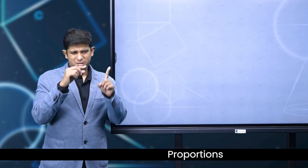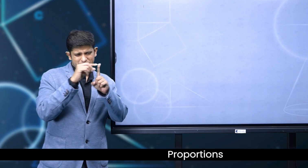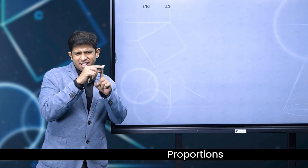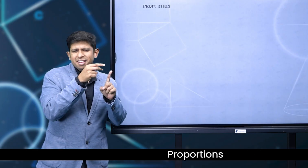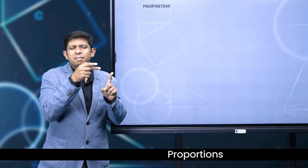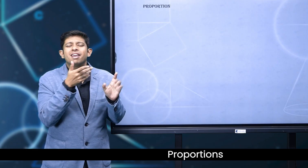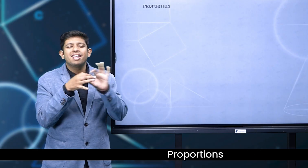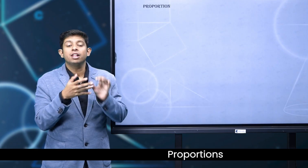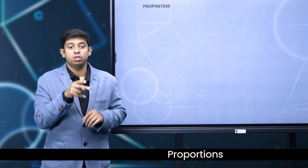Proportions.